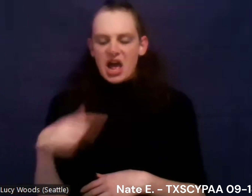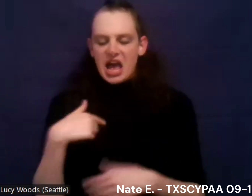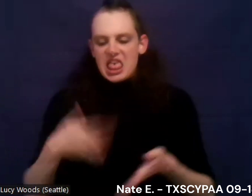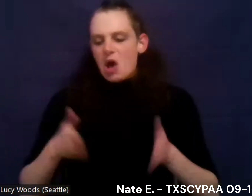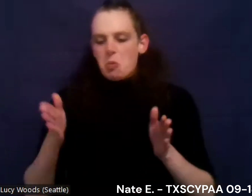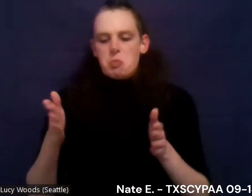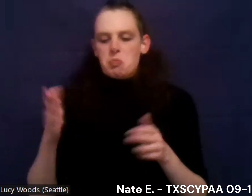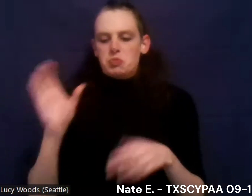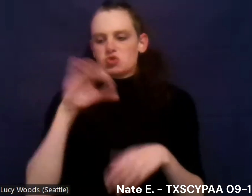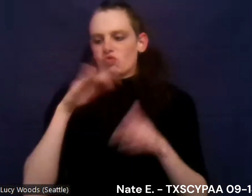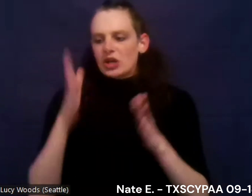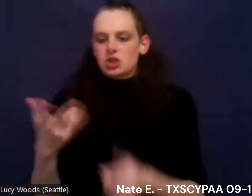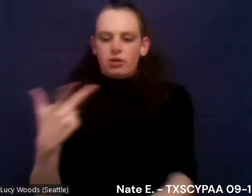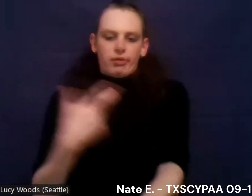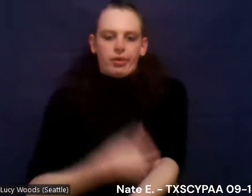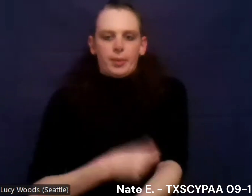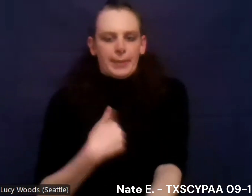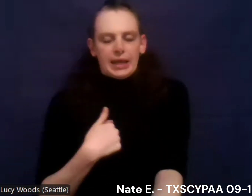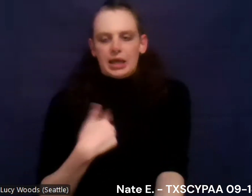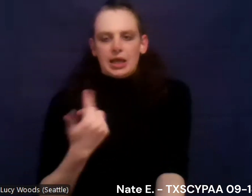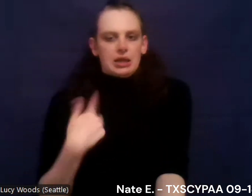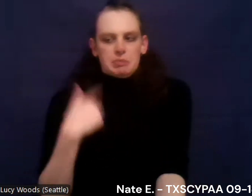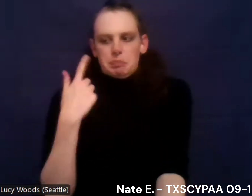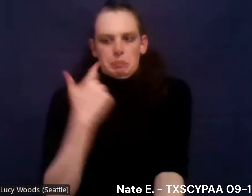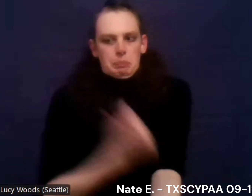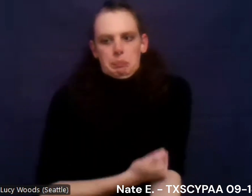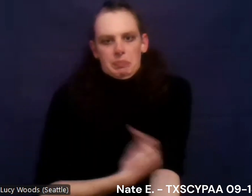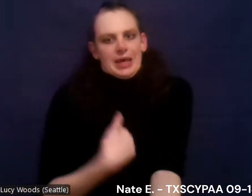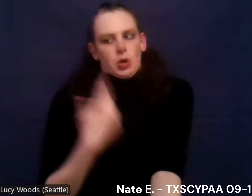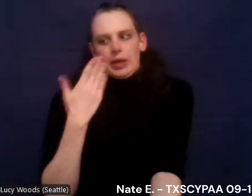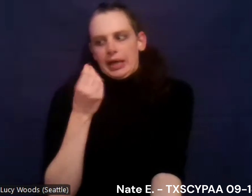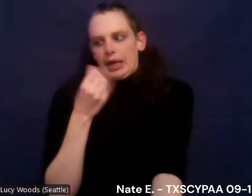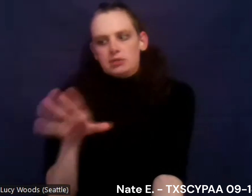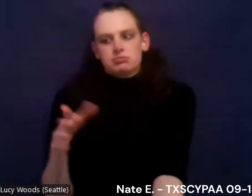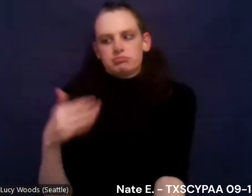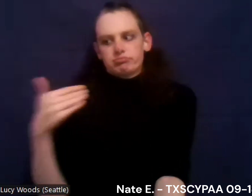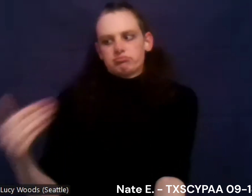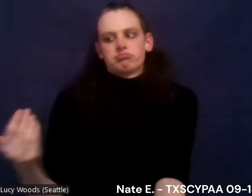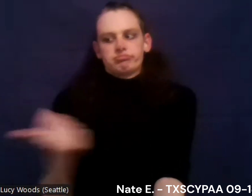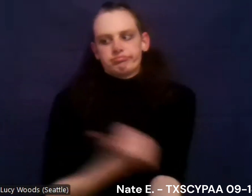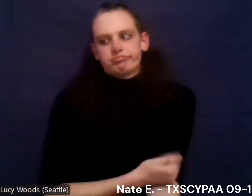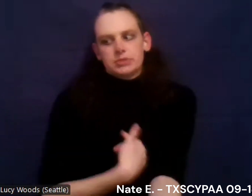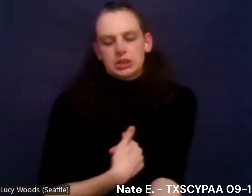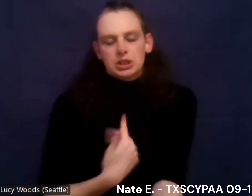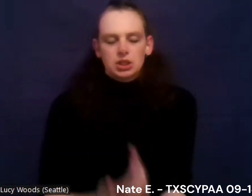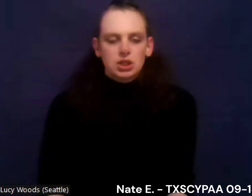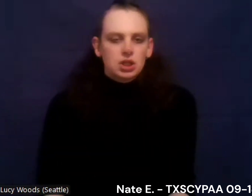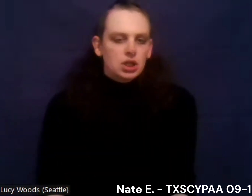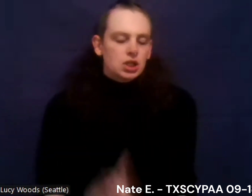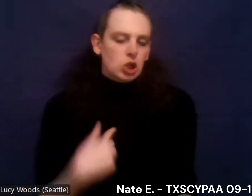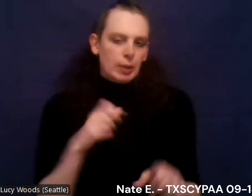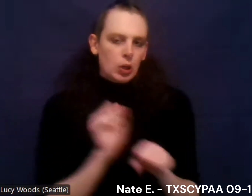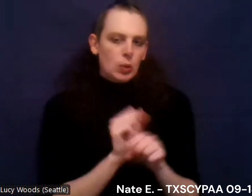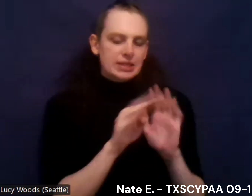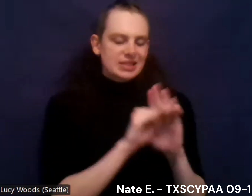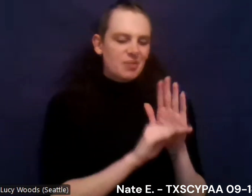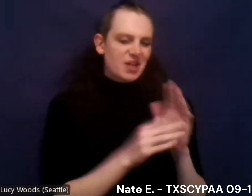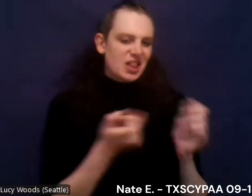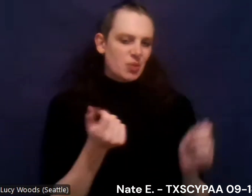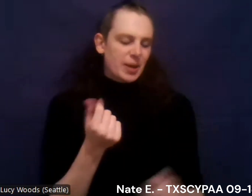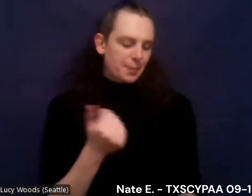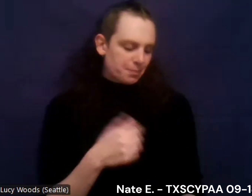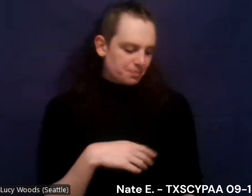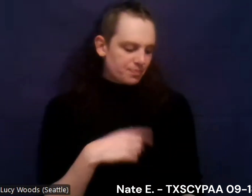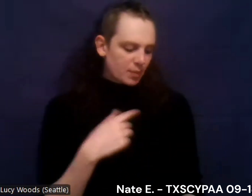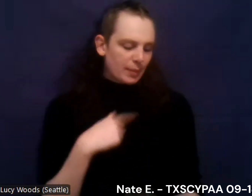I mean, like I just didn't have the ability to care about myself. And, I had done some step work, like I said. And so this time in treatment, I've been to that rehab a